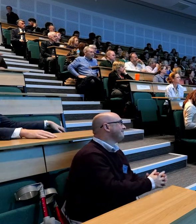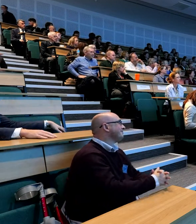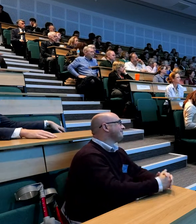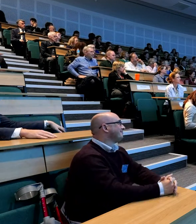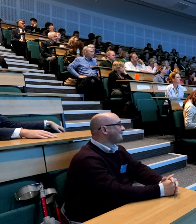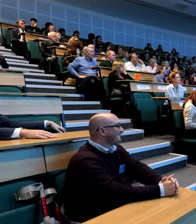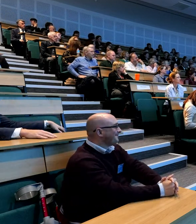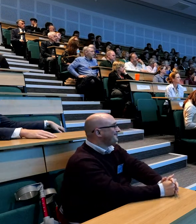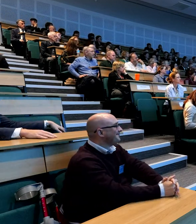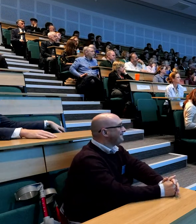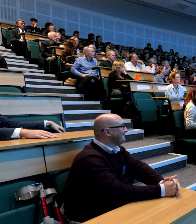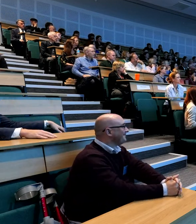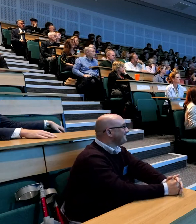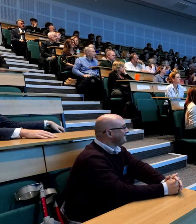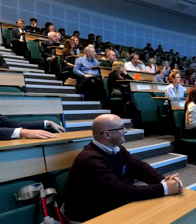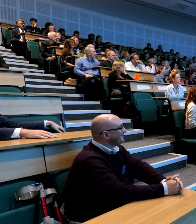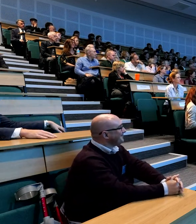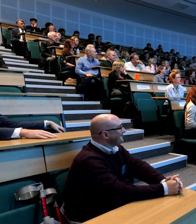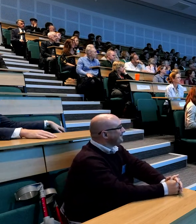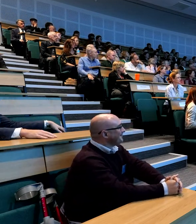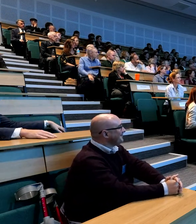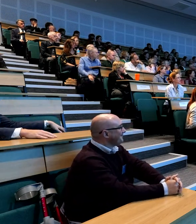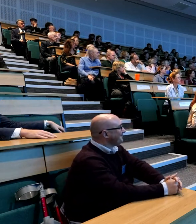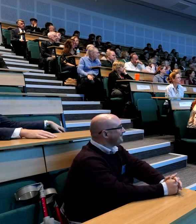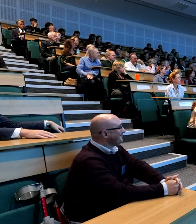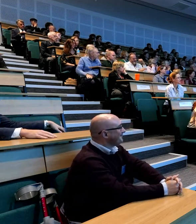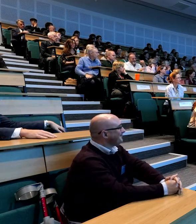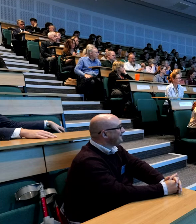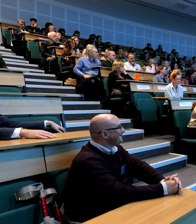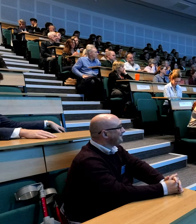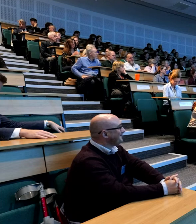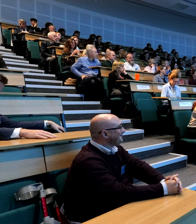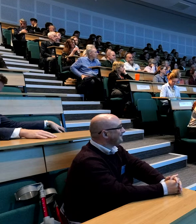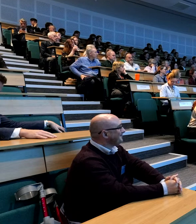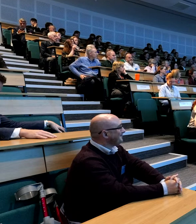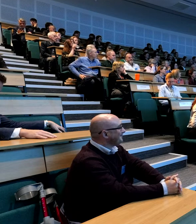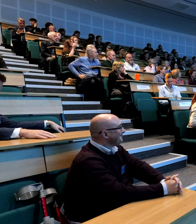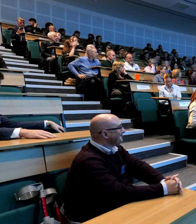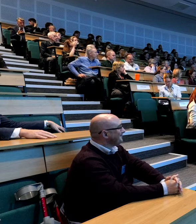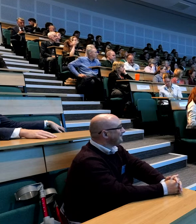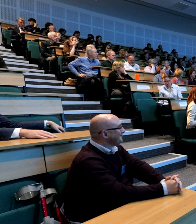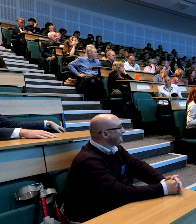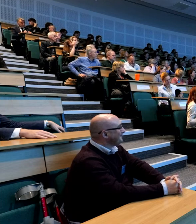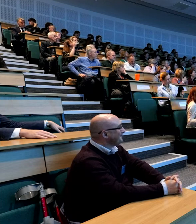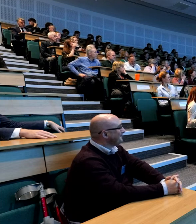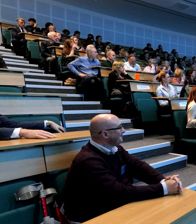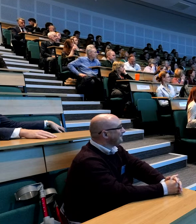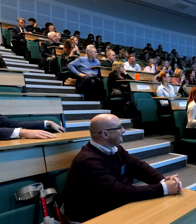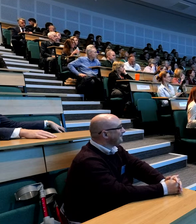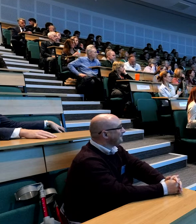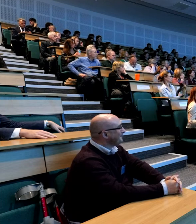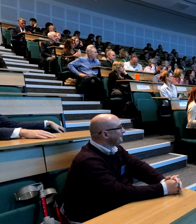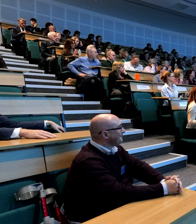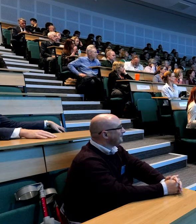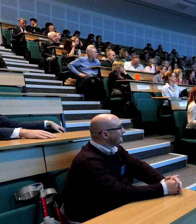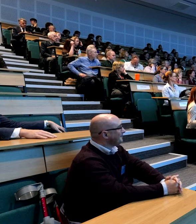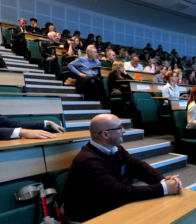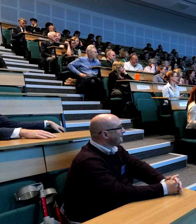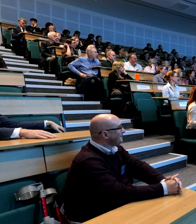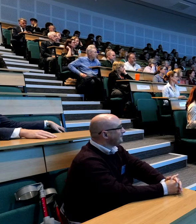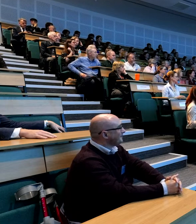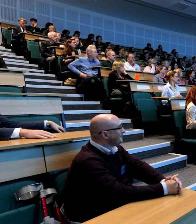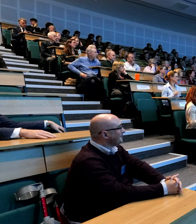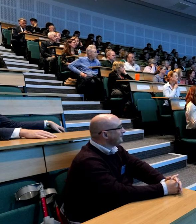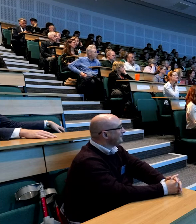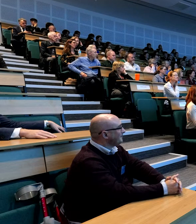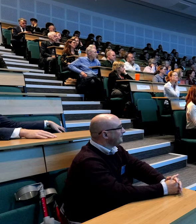We're a male mongers. That was fantastic. And that concludes the official proceedings. Could we just ask you to exit from the